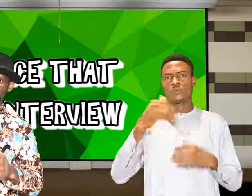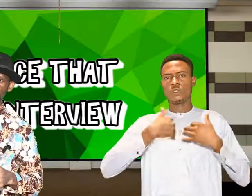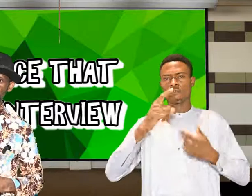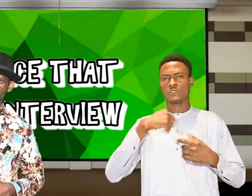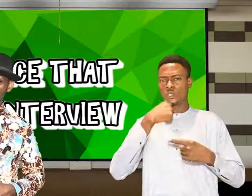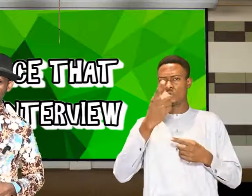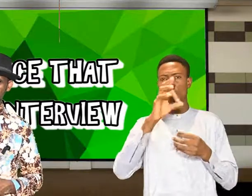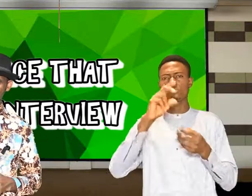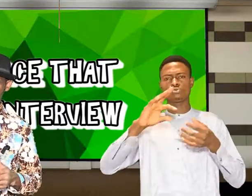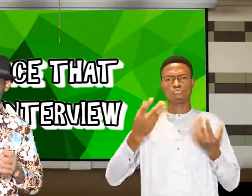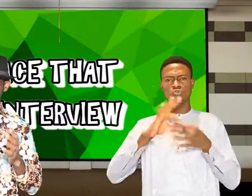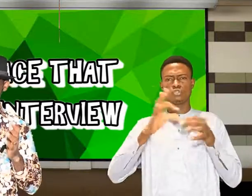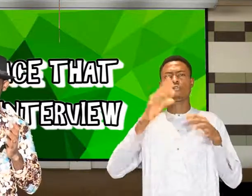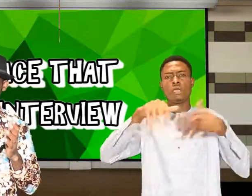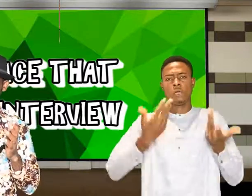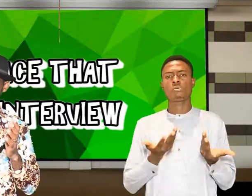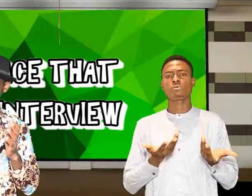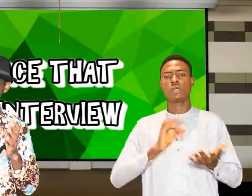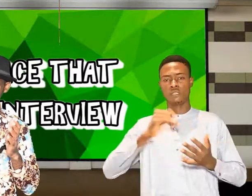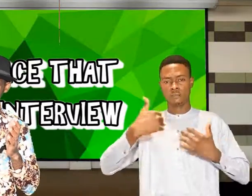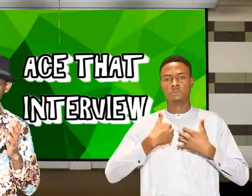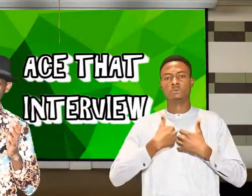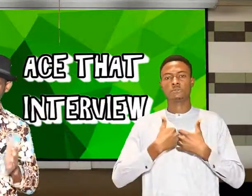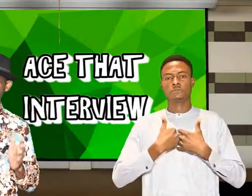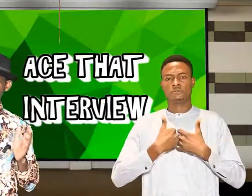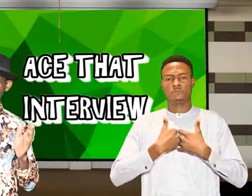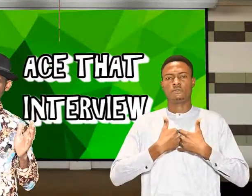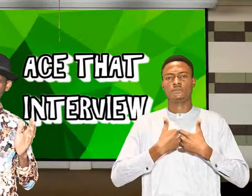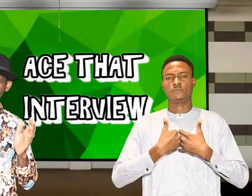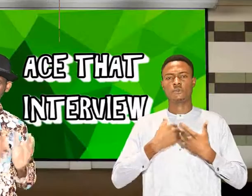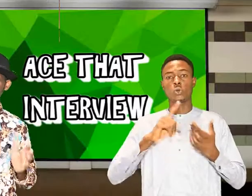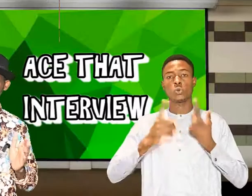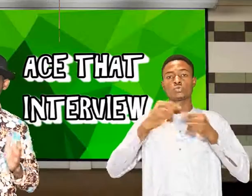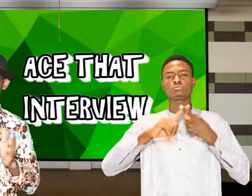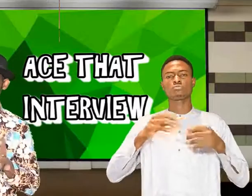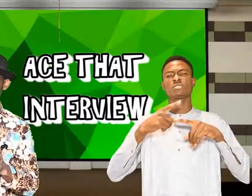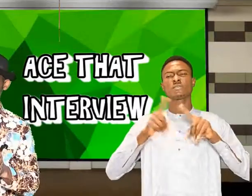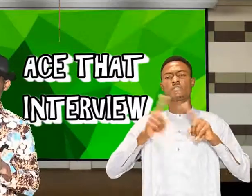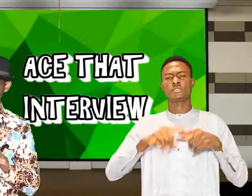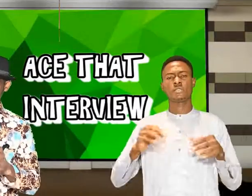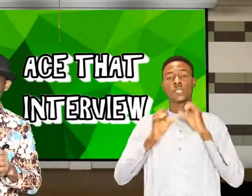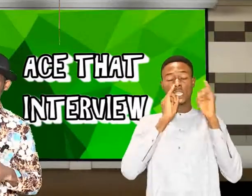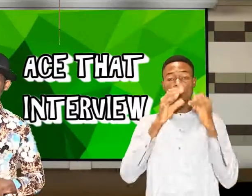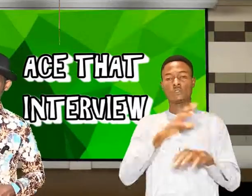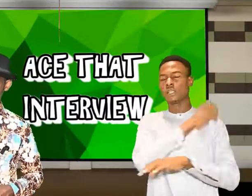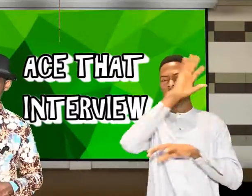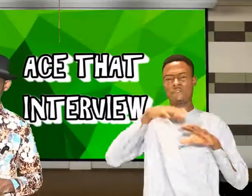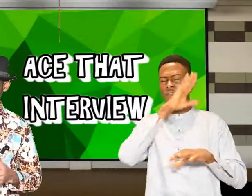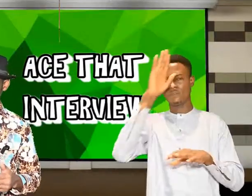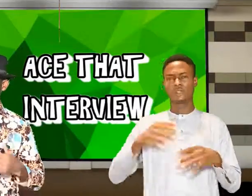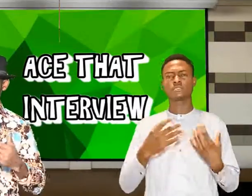I'm sure I must have told you the story of how I had gone for several interviews and really never